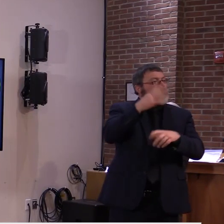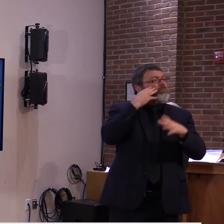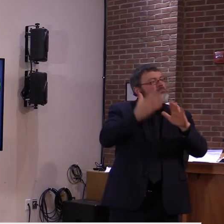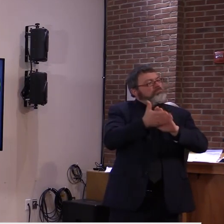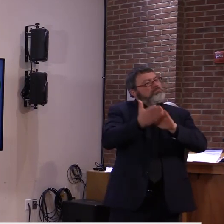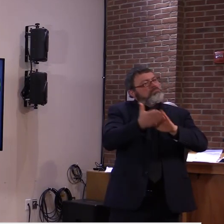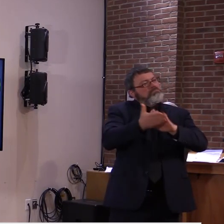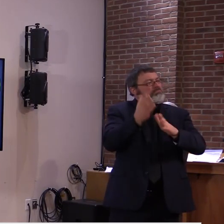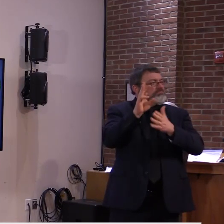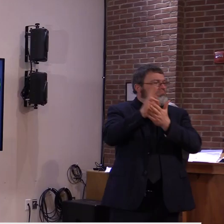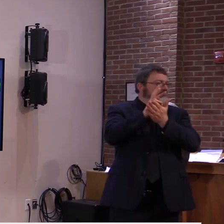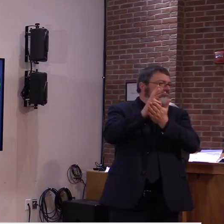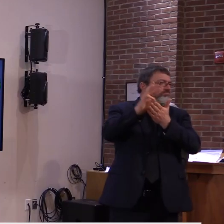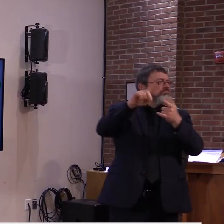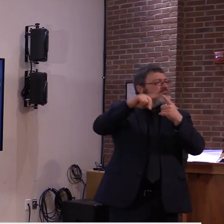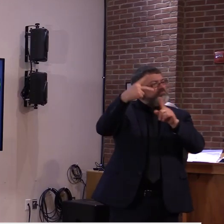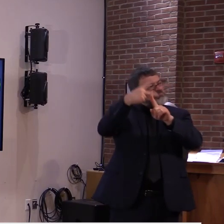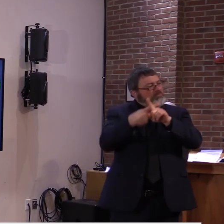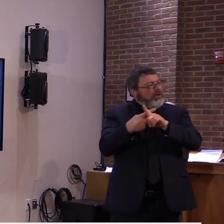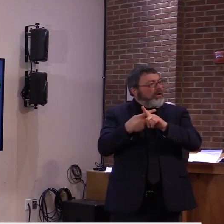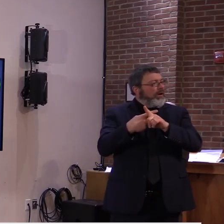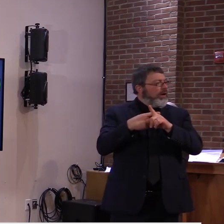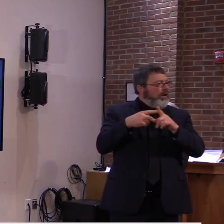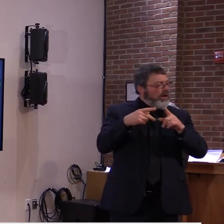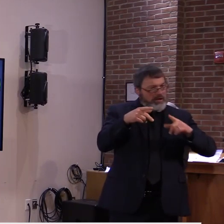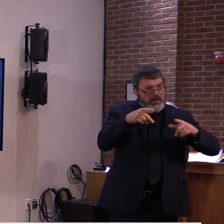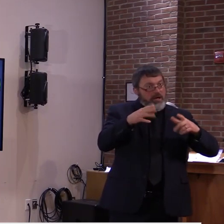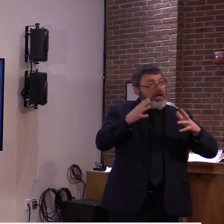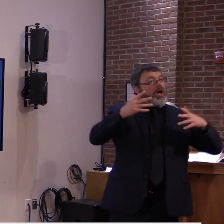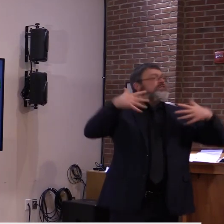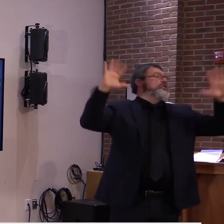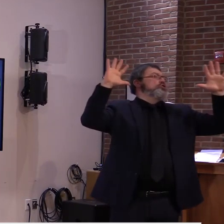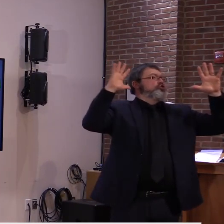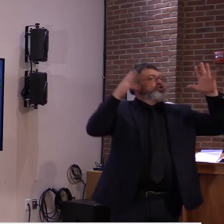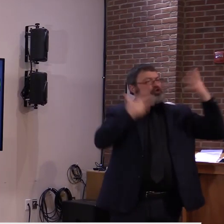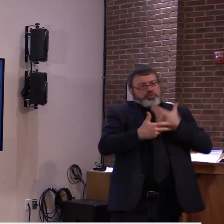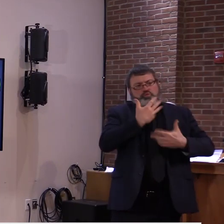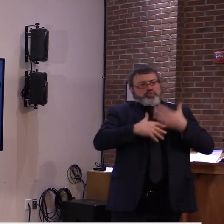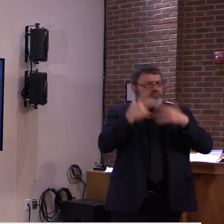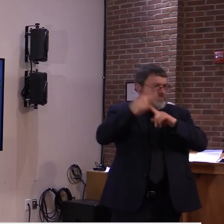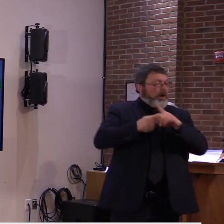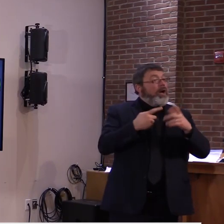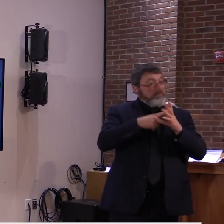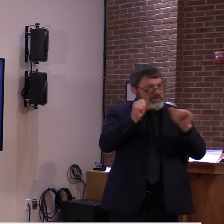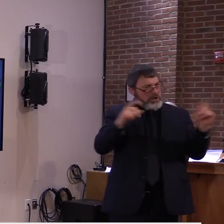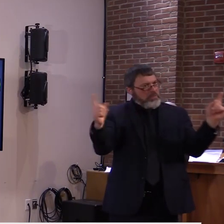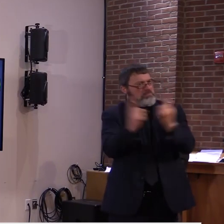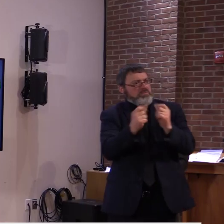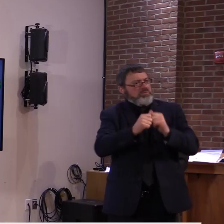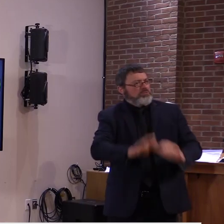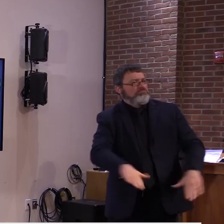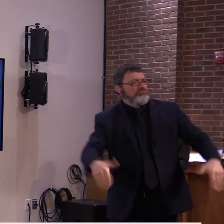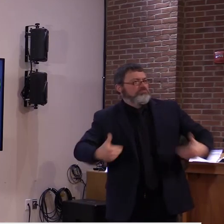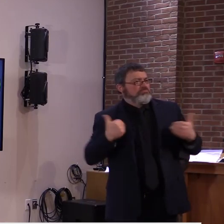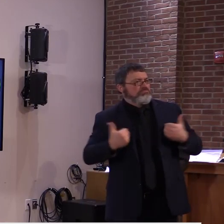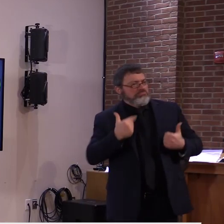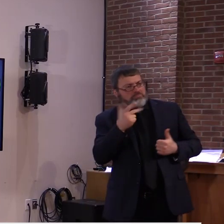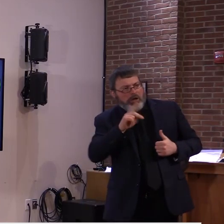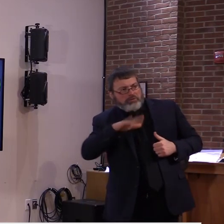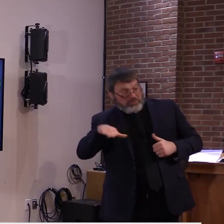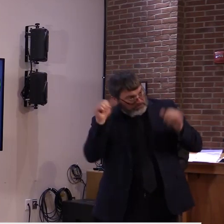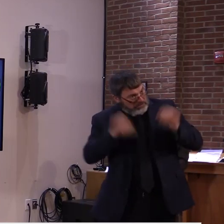So grandparents get through those 6 to 8 weeks, it's not necessarily a green